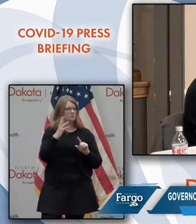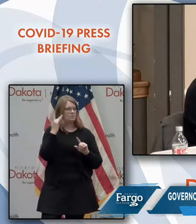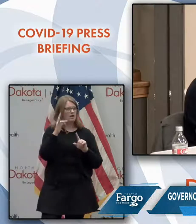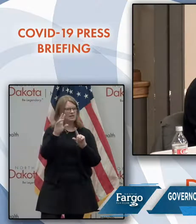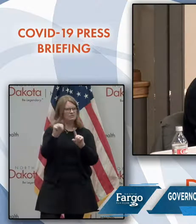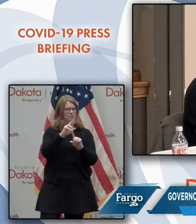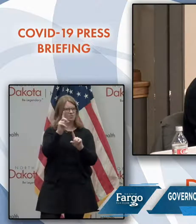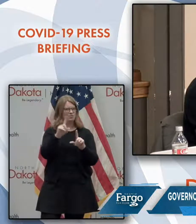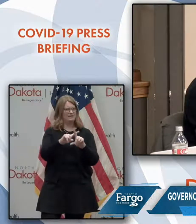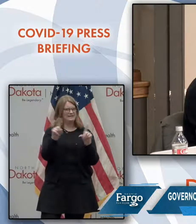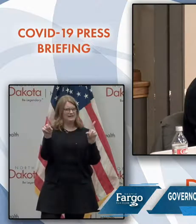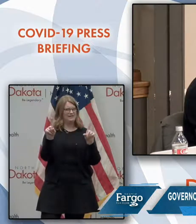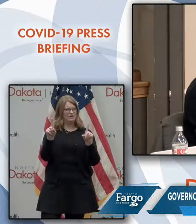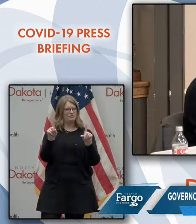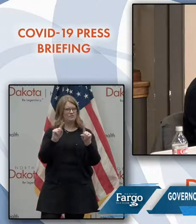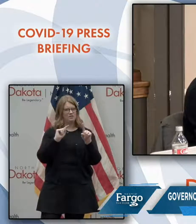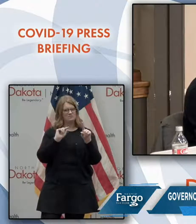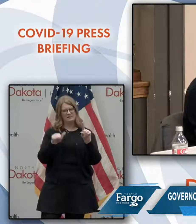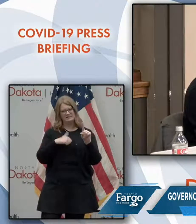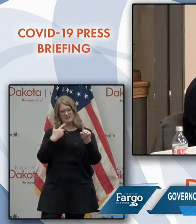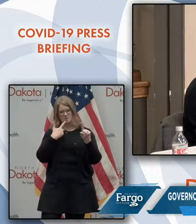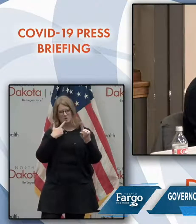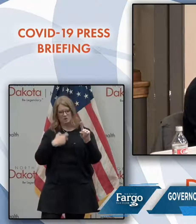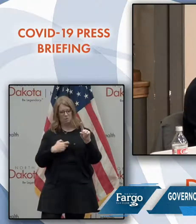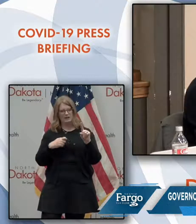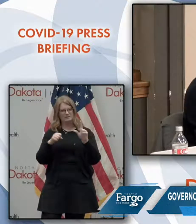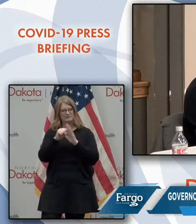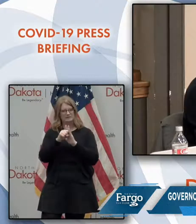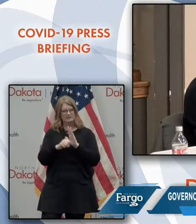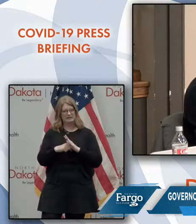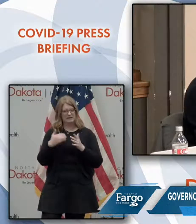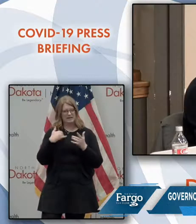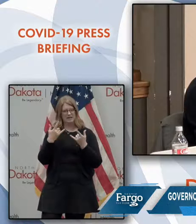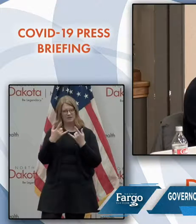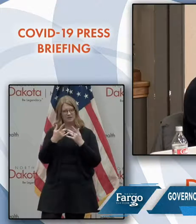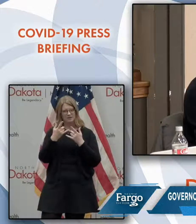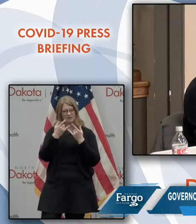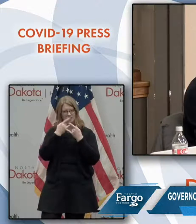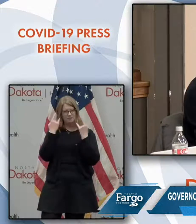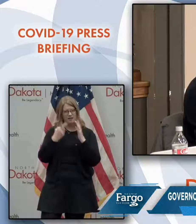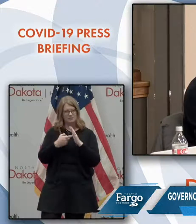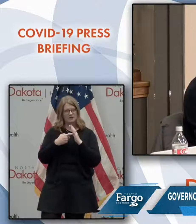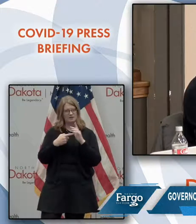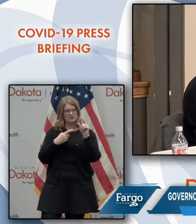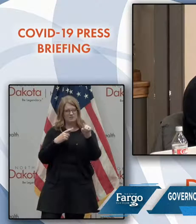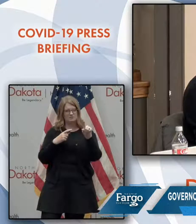these red-leaning states that have implemented mask mandates?